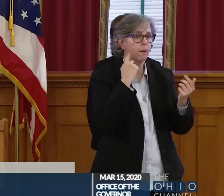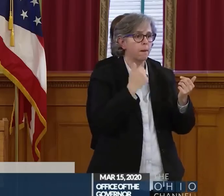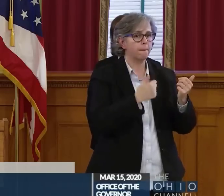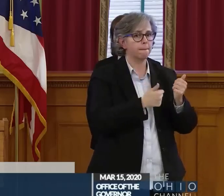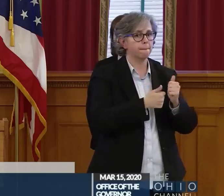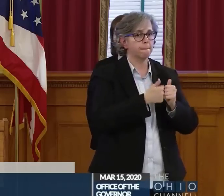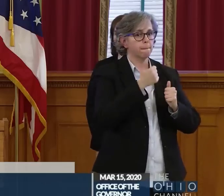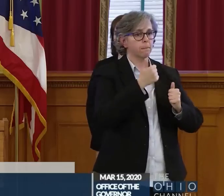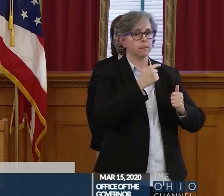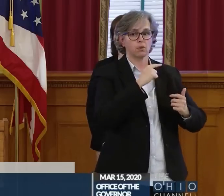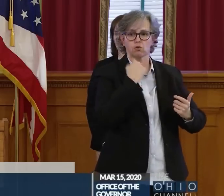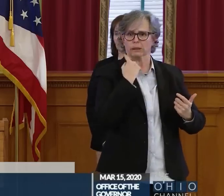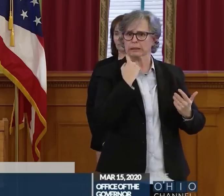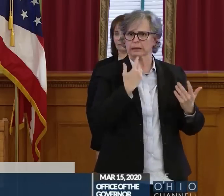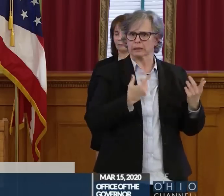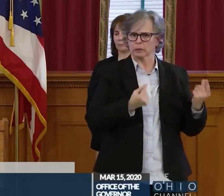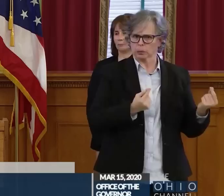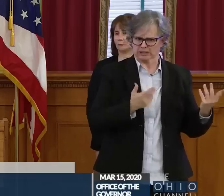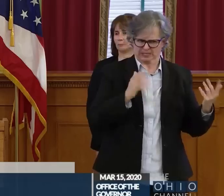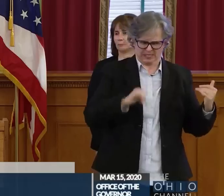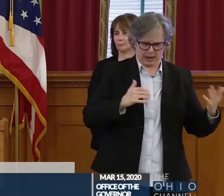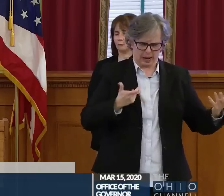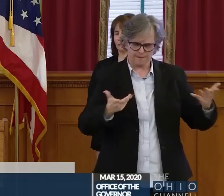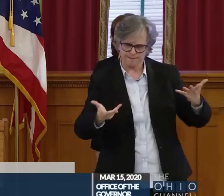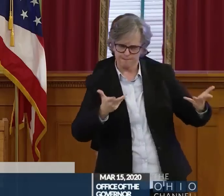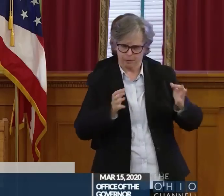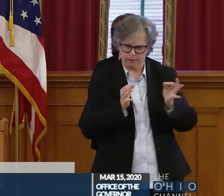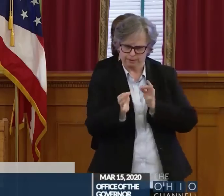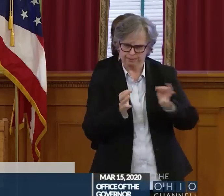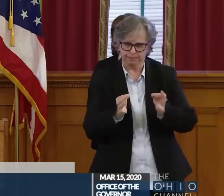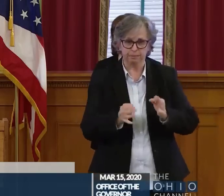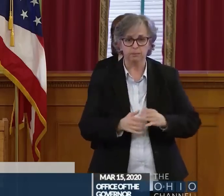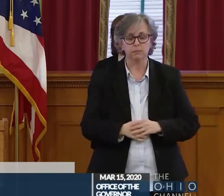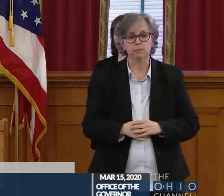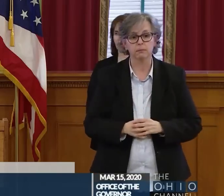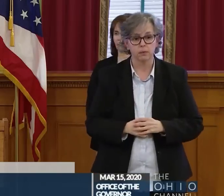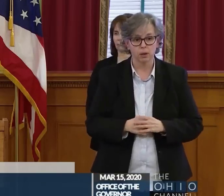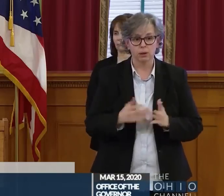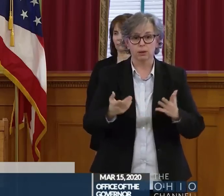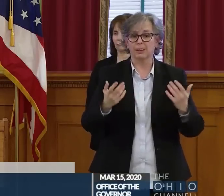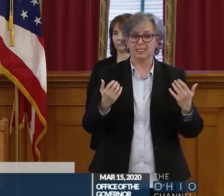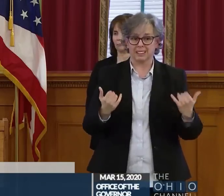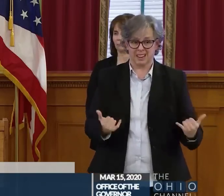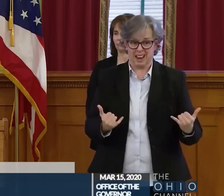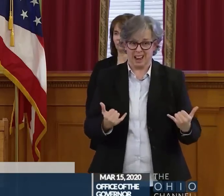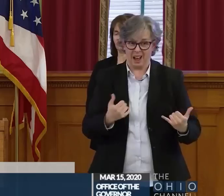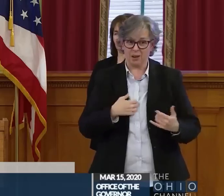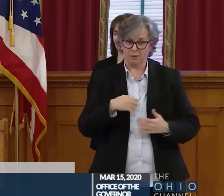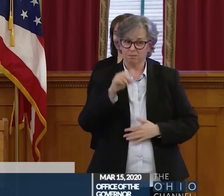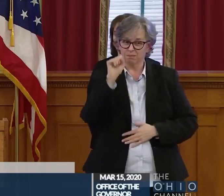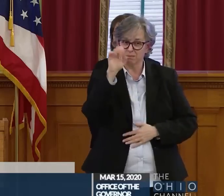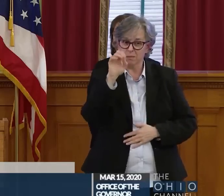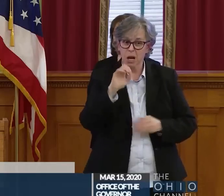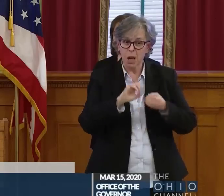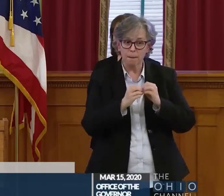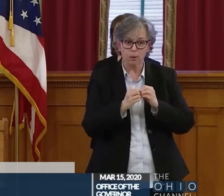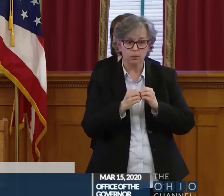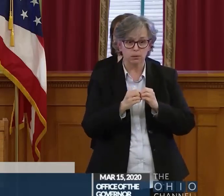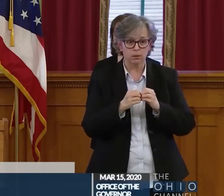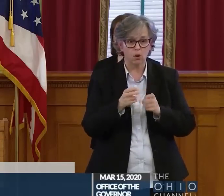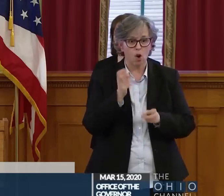starting with what we know today, it is getting increasingly hard to give you numbers that are accurate because it's pouring in